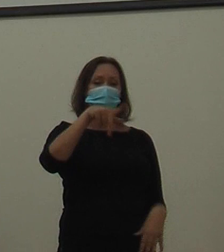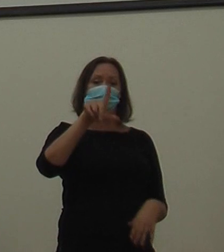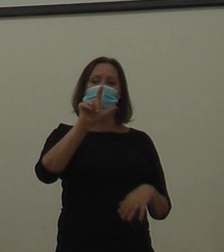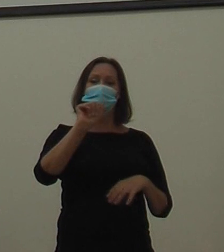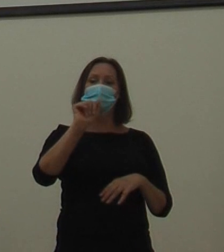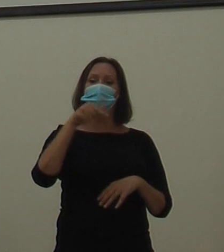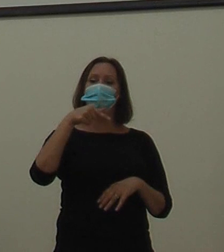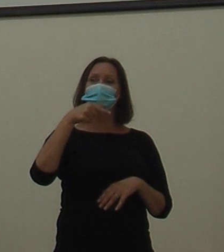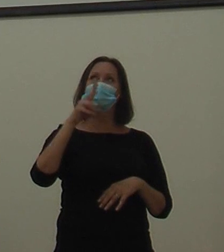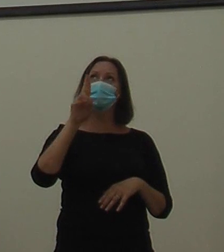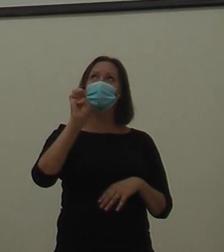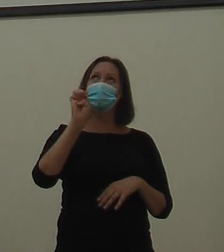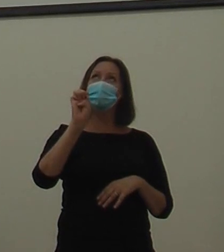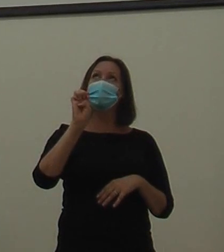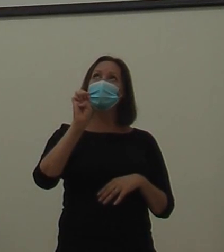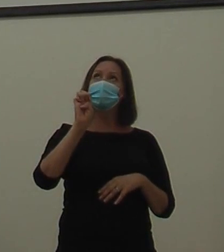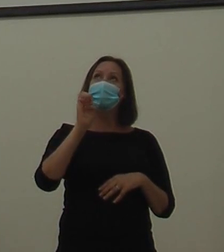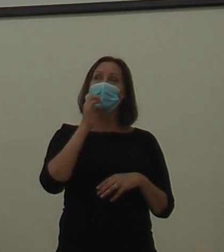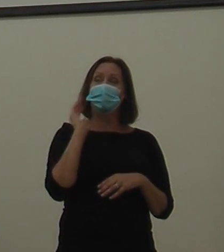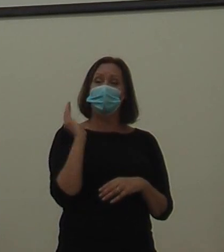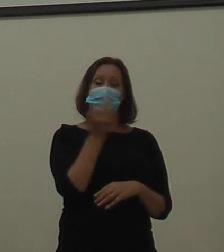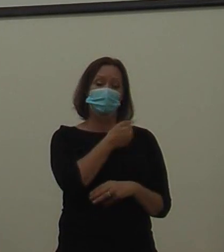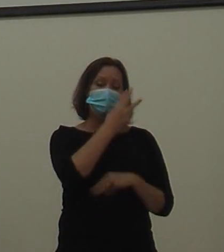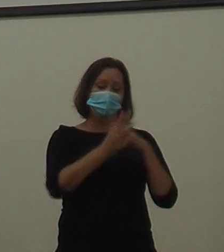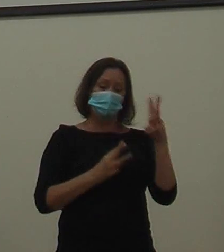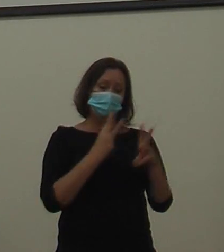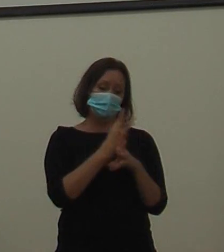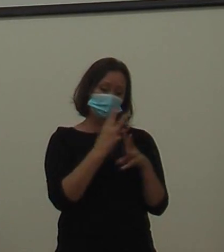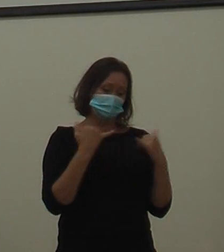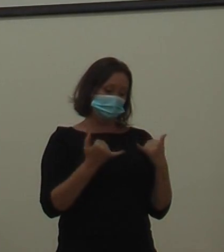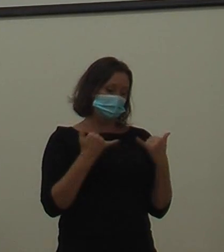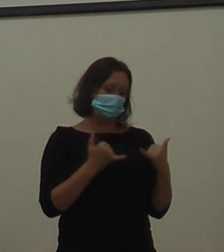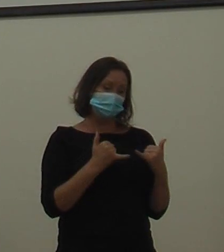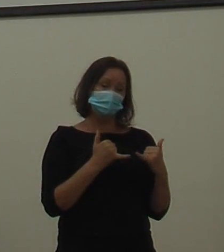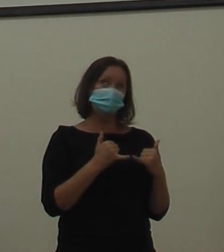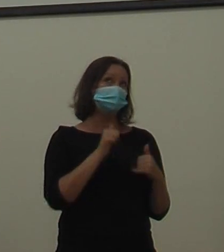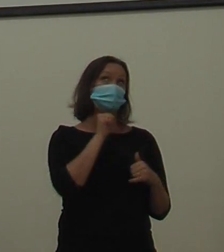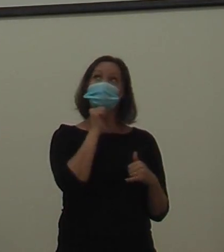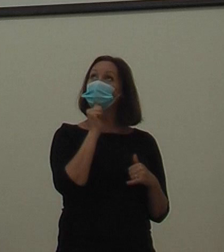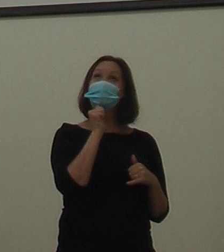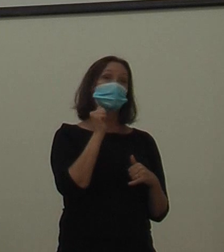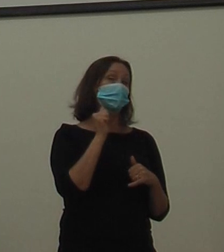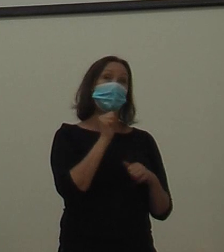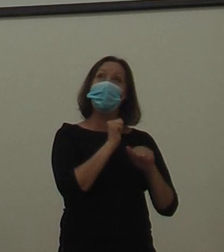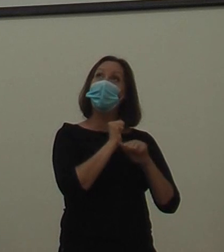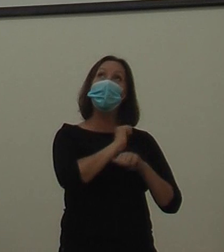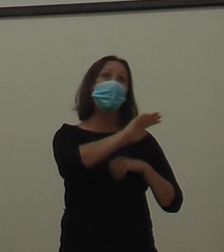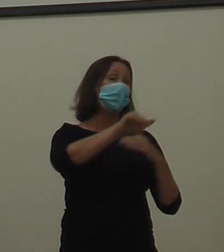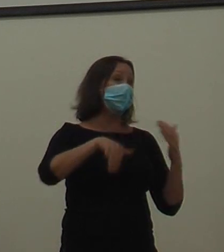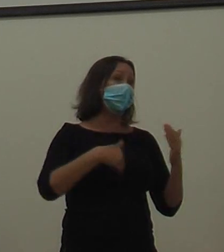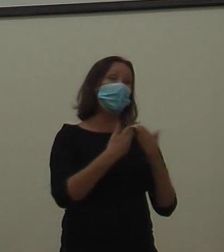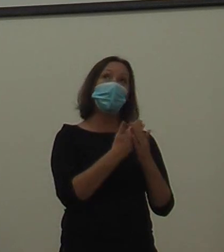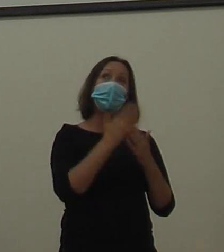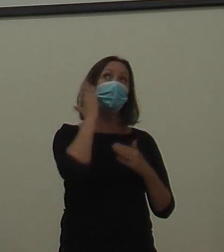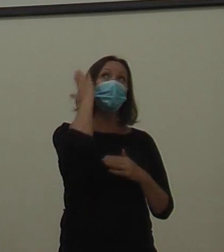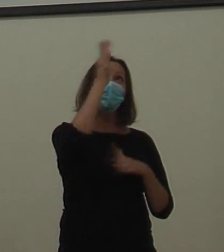is in the world today. Not all will escape, and many has